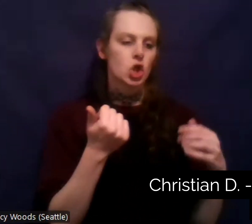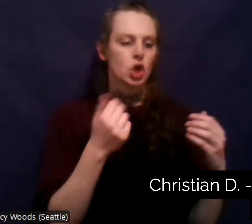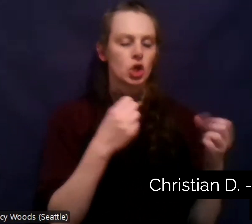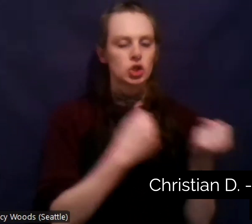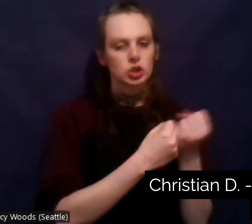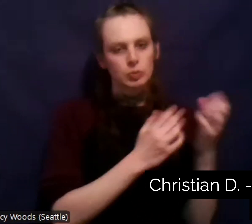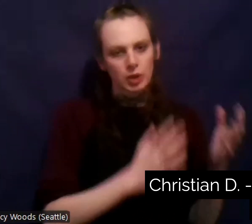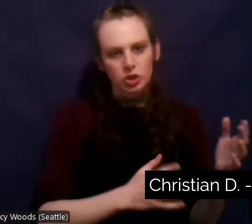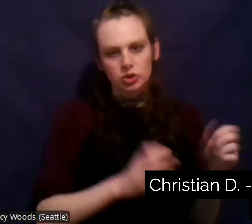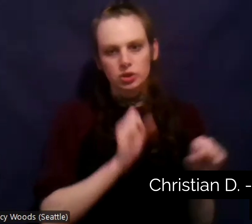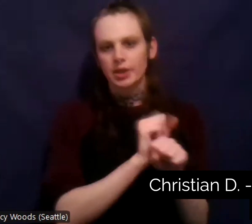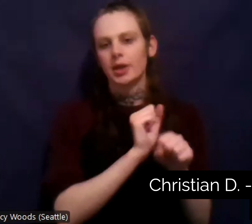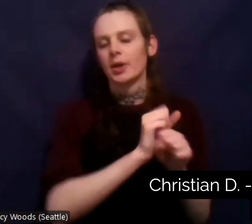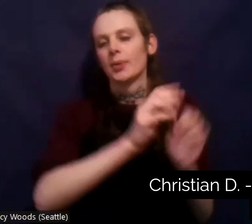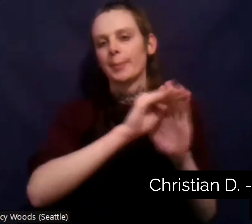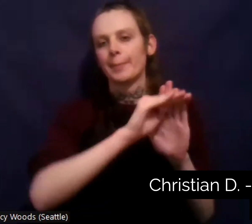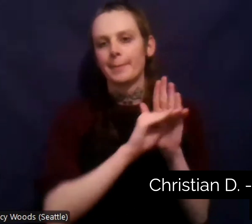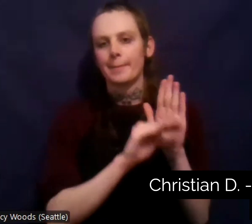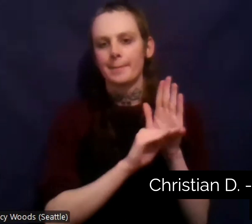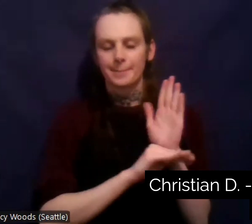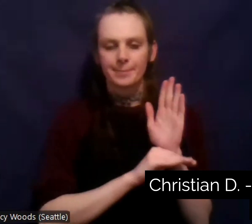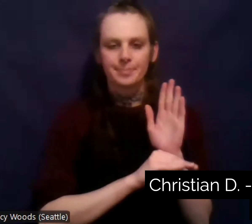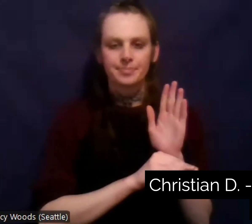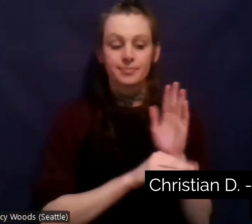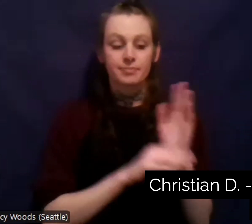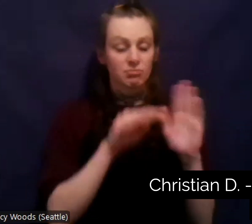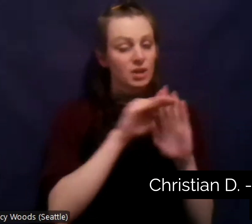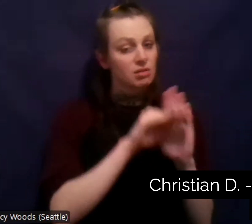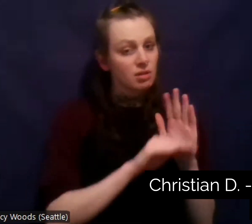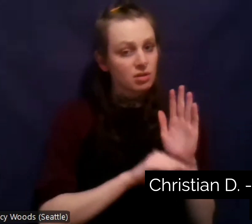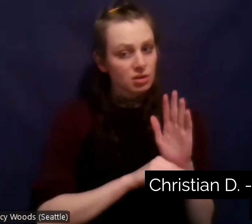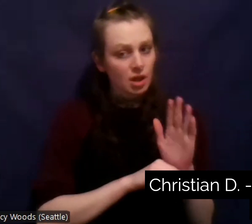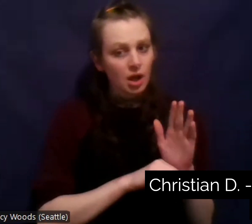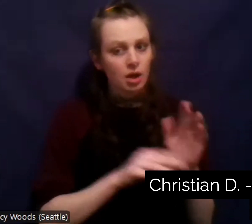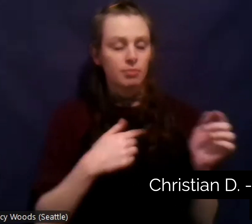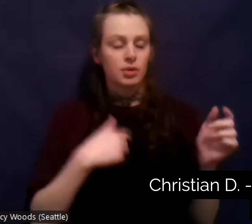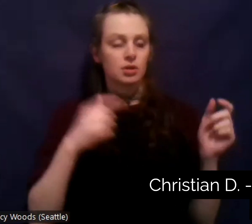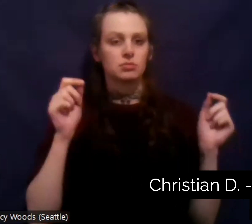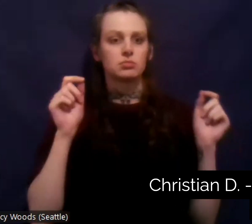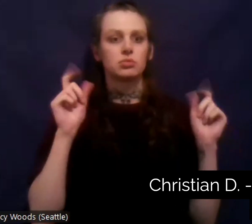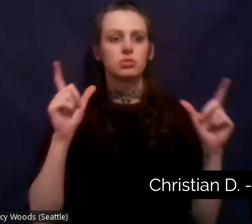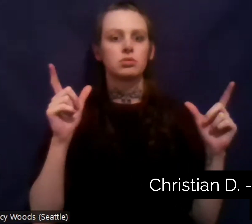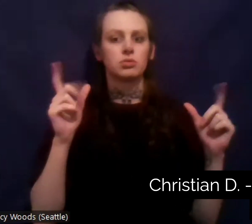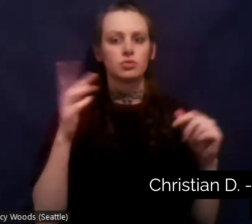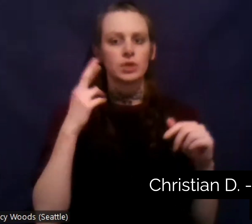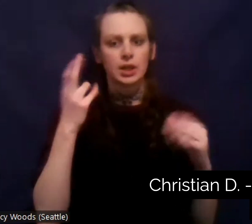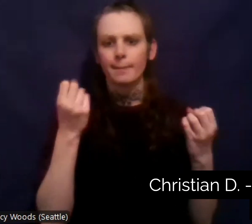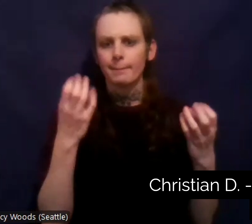because these steps have definitely opened my eyes to a lot of things. They